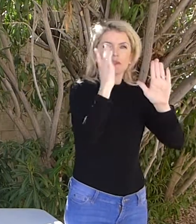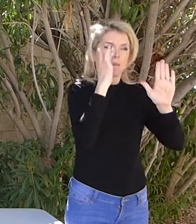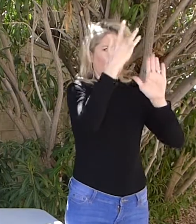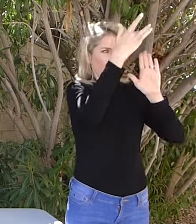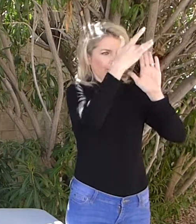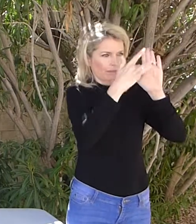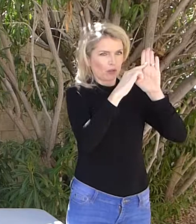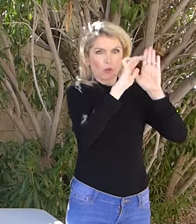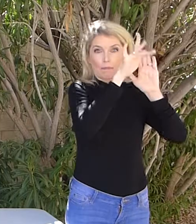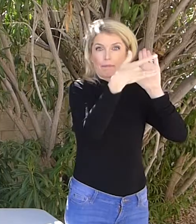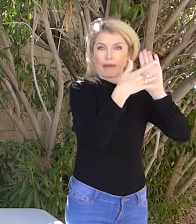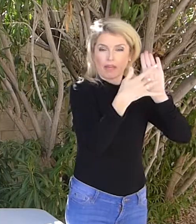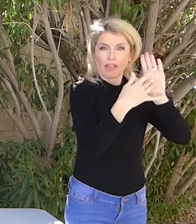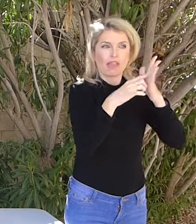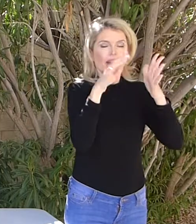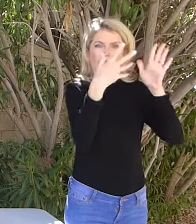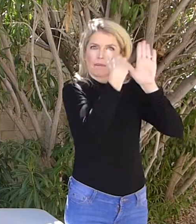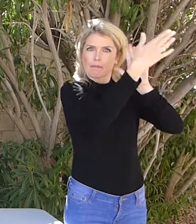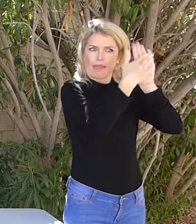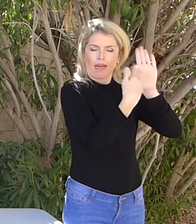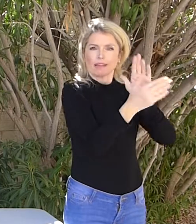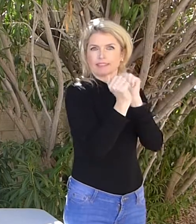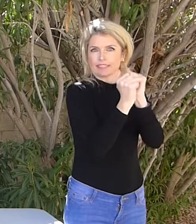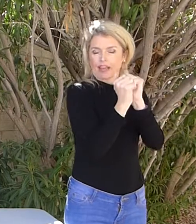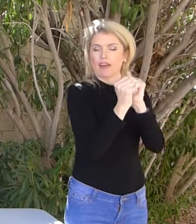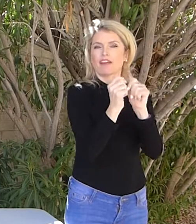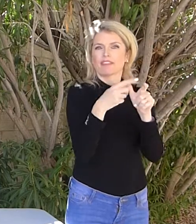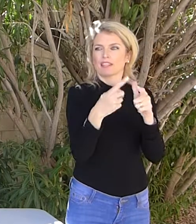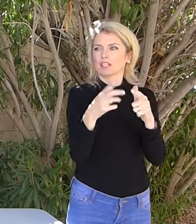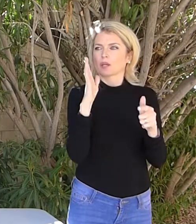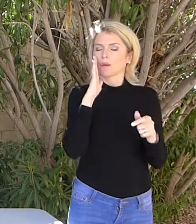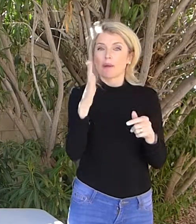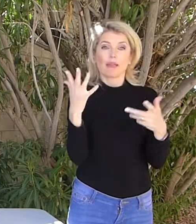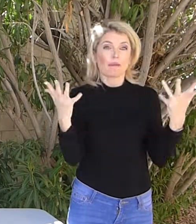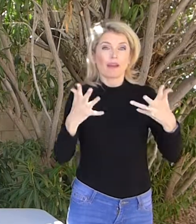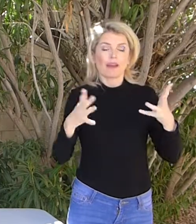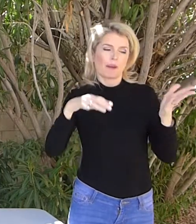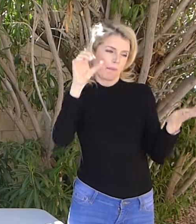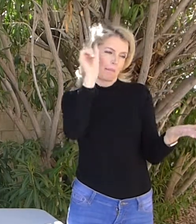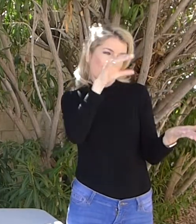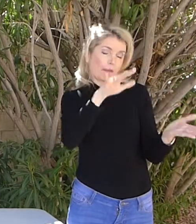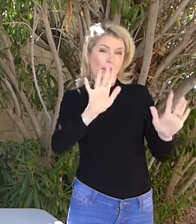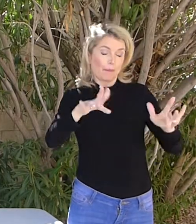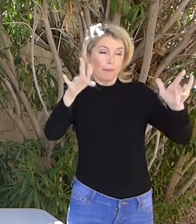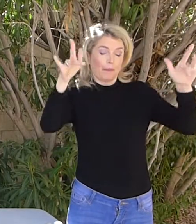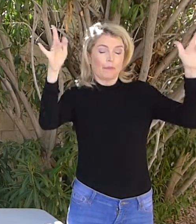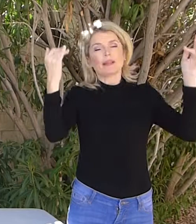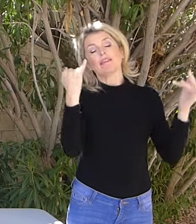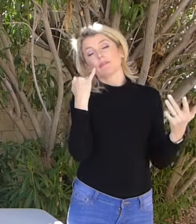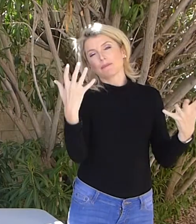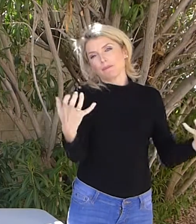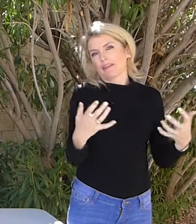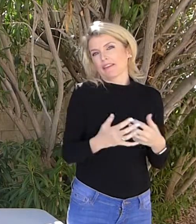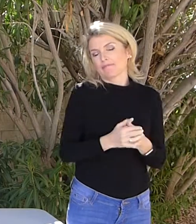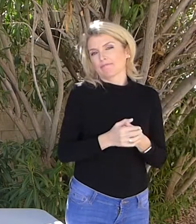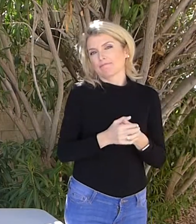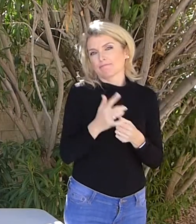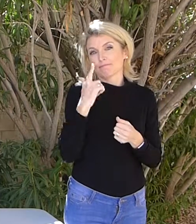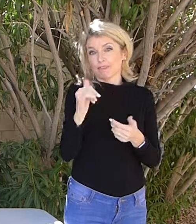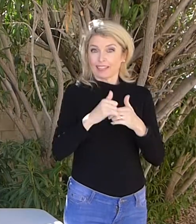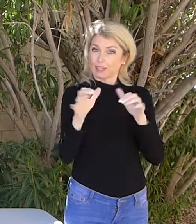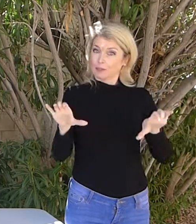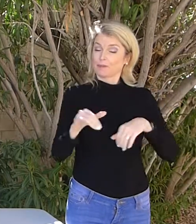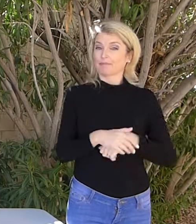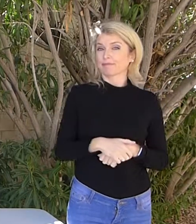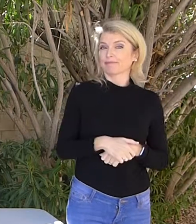here and blend it together, and then you will hit it with some sparkles if you want to, and that's how you